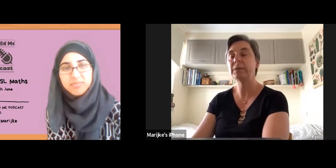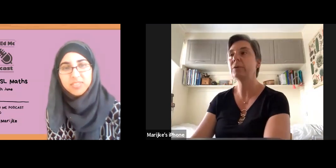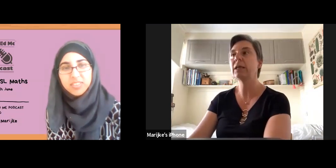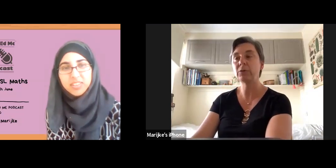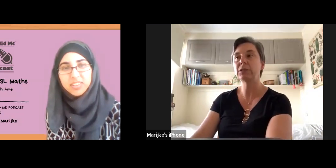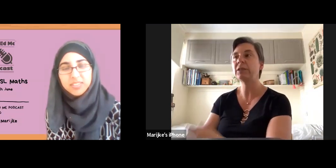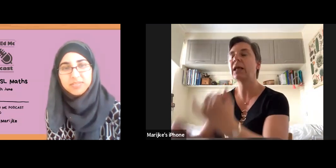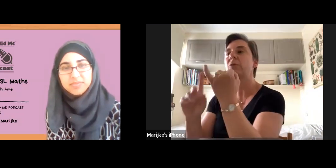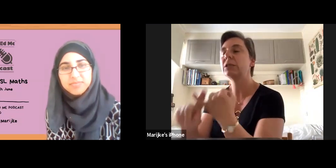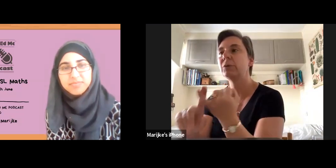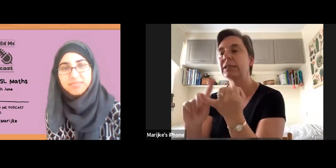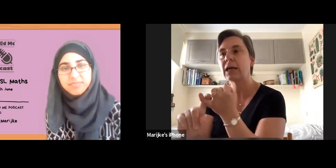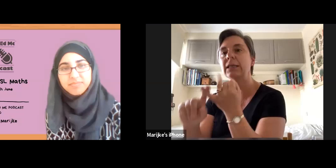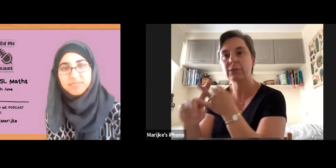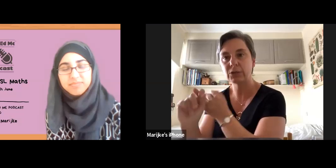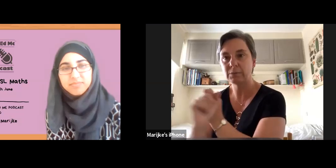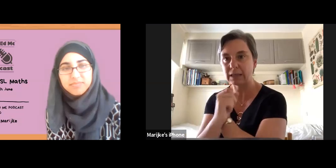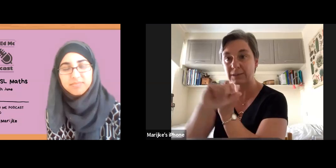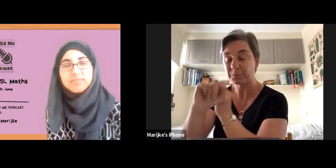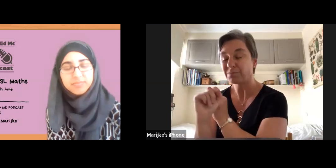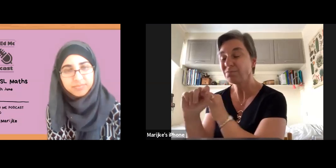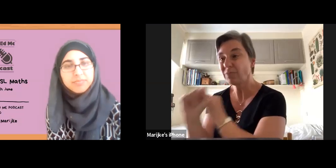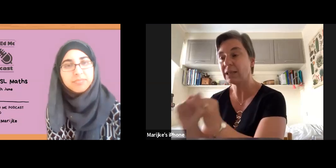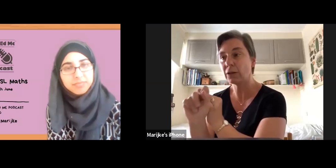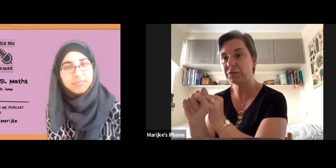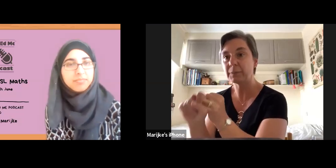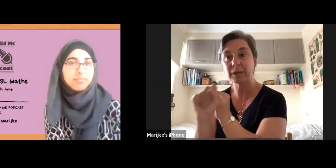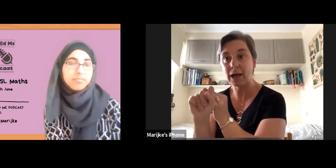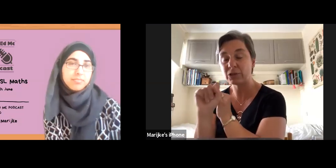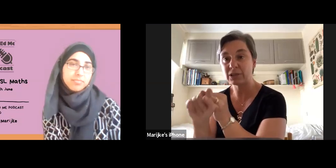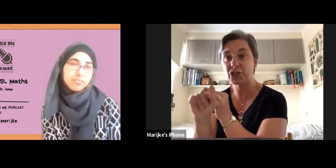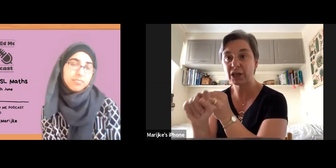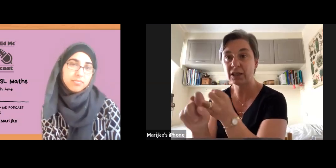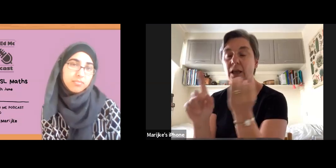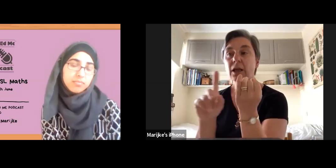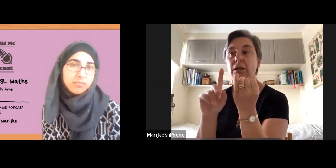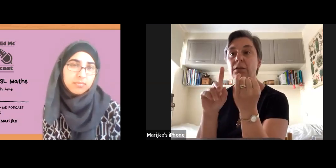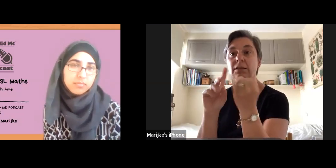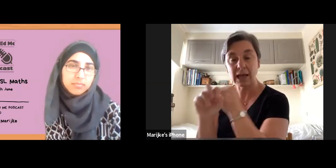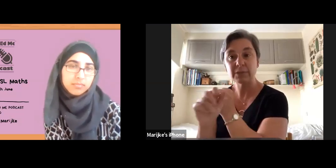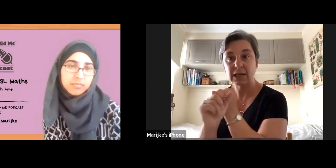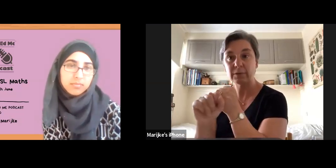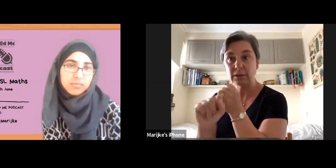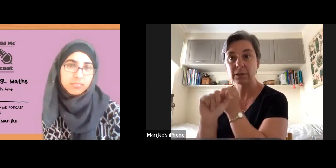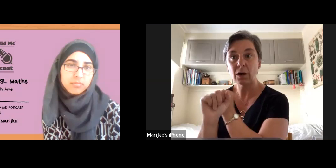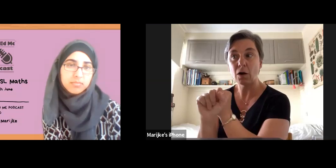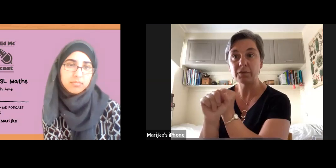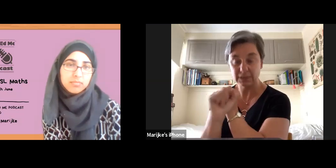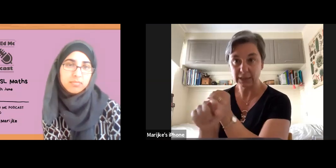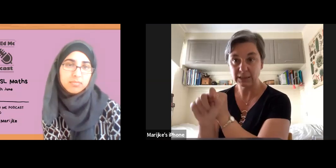doing, and I was doing it, and I was doing science and I was doing maths, and I loved it. But I was teaching the timetable of a science